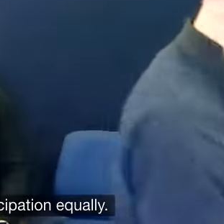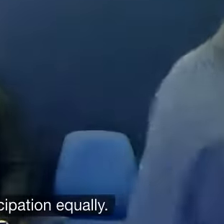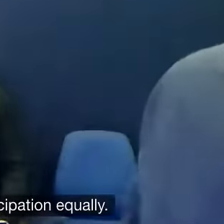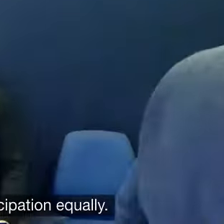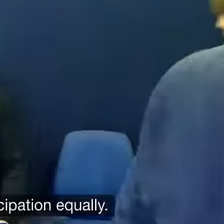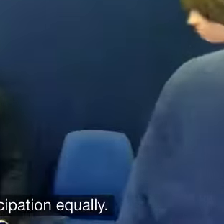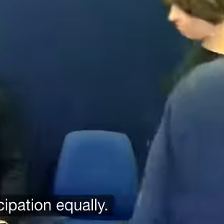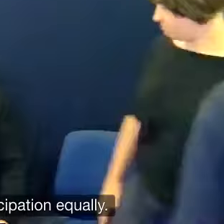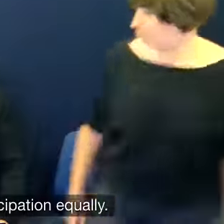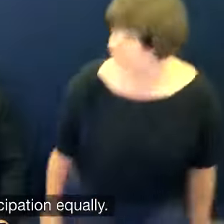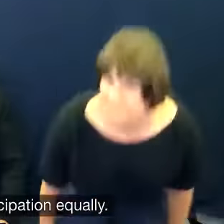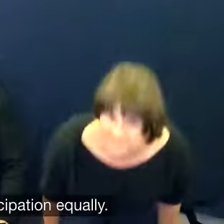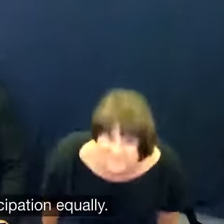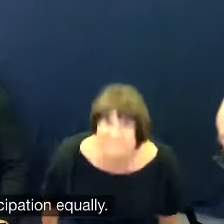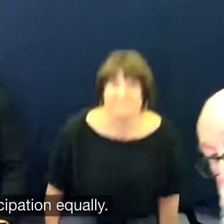screen.